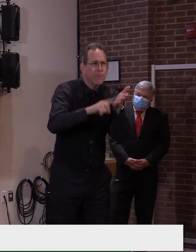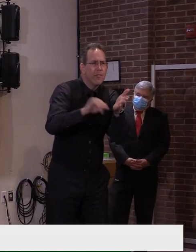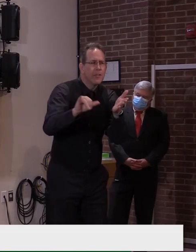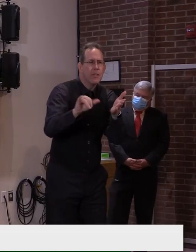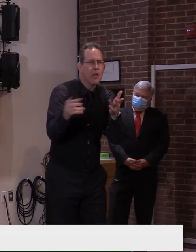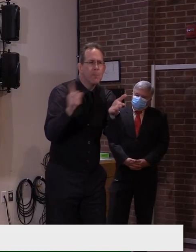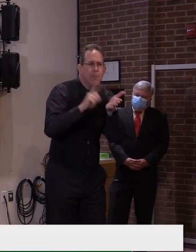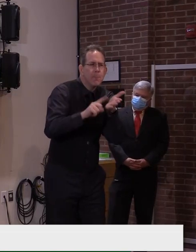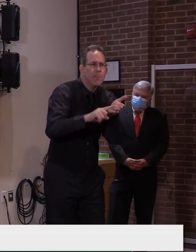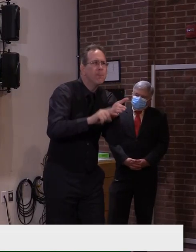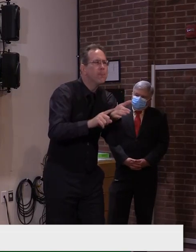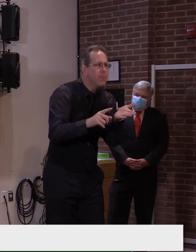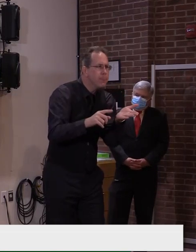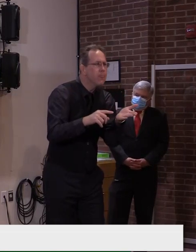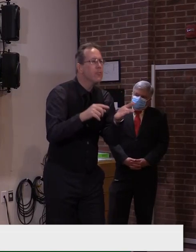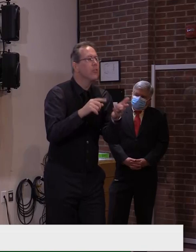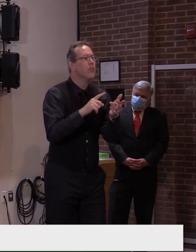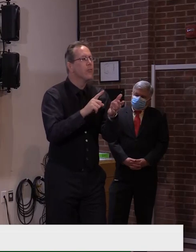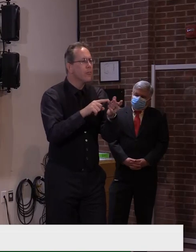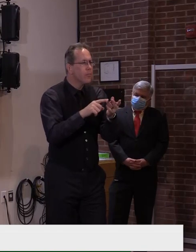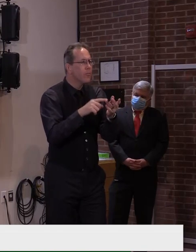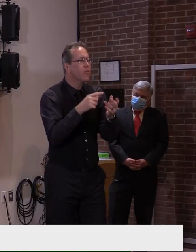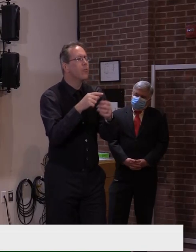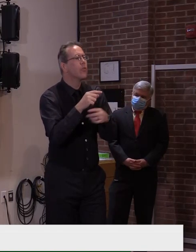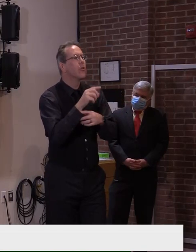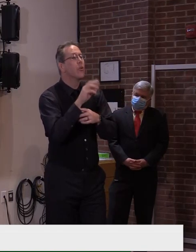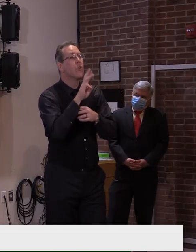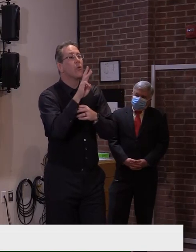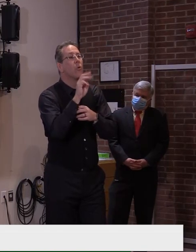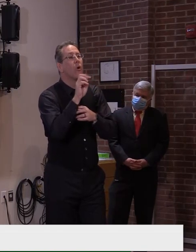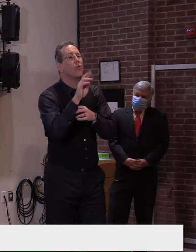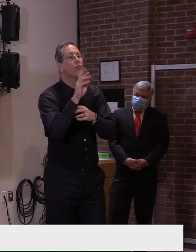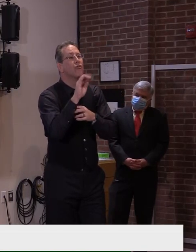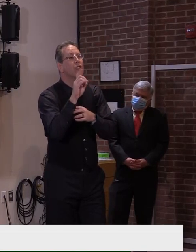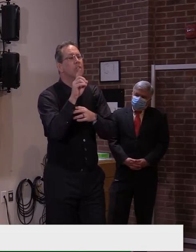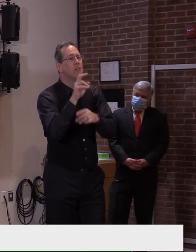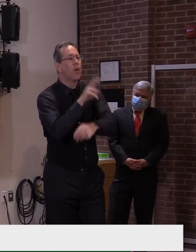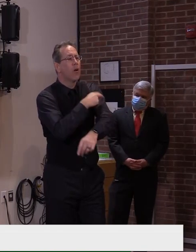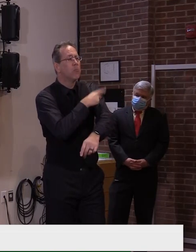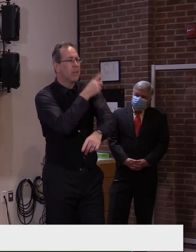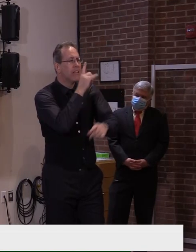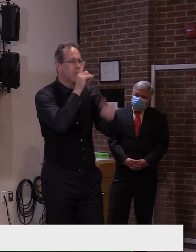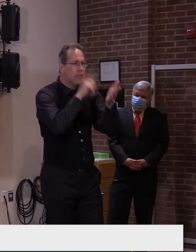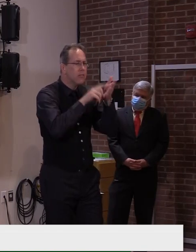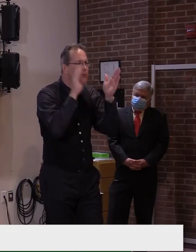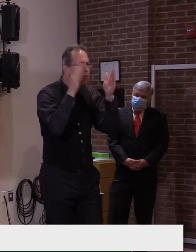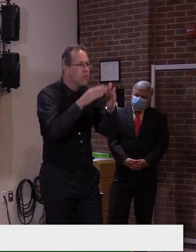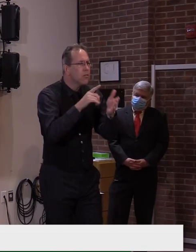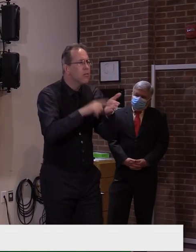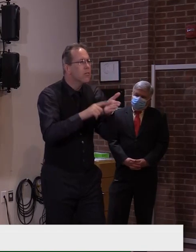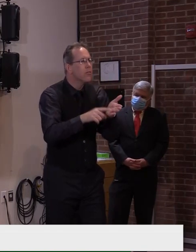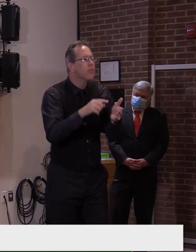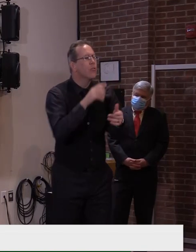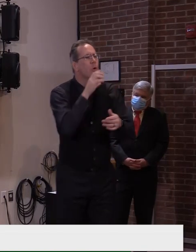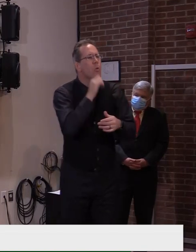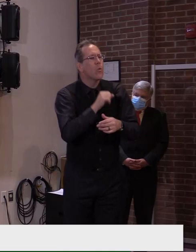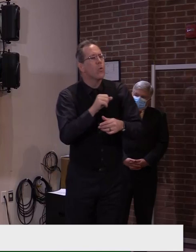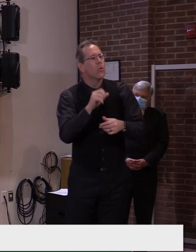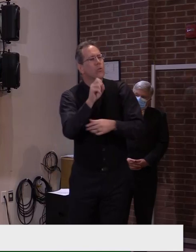SARS viruses, like the SARS, the first one that SARS was named